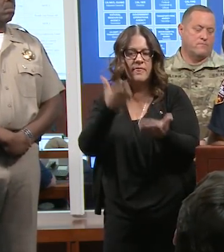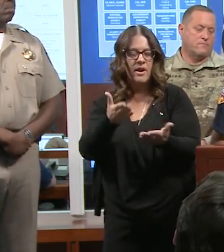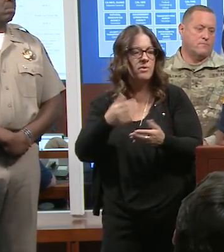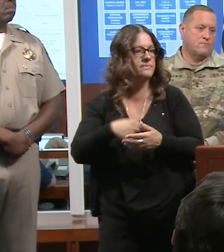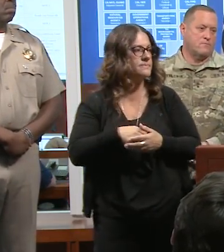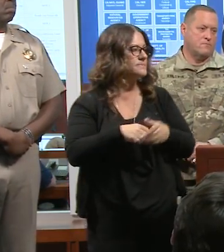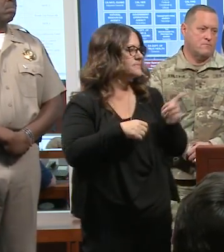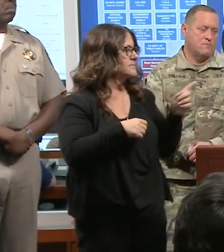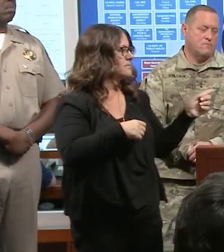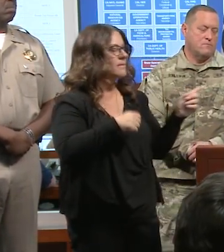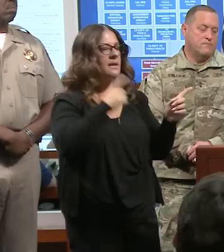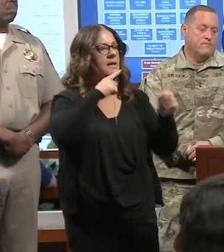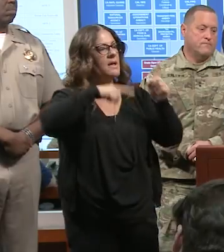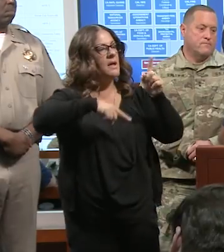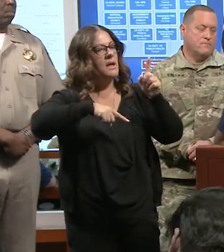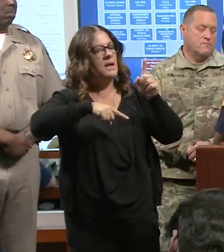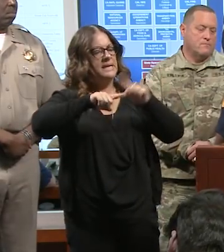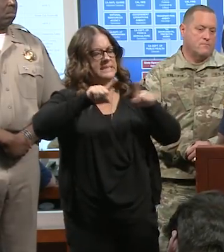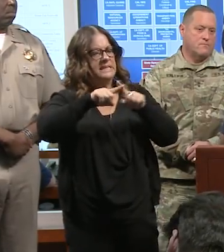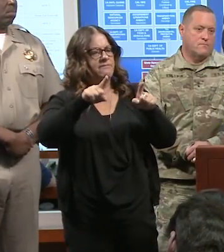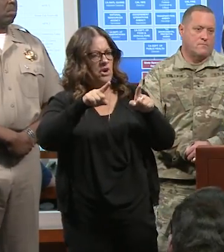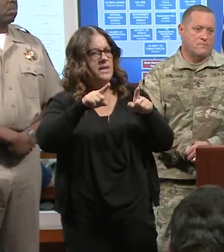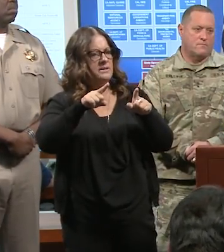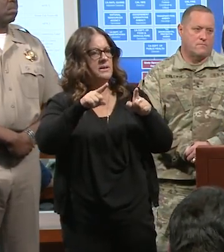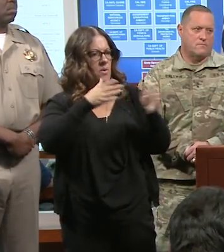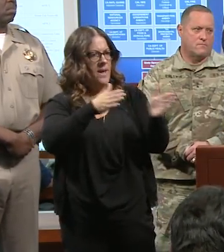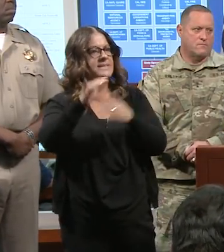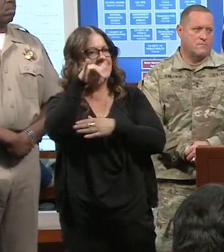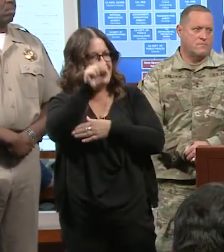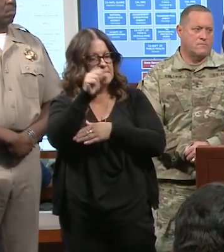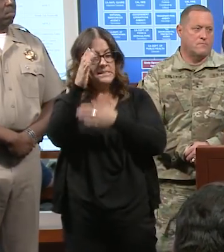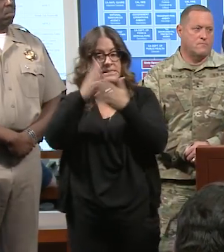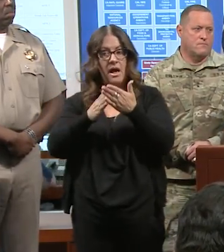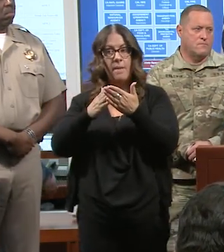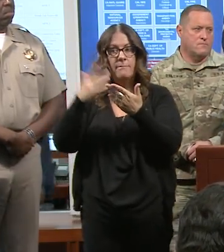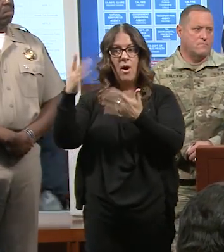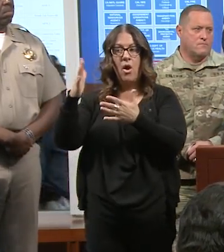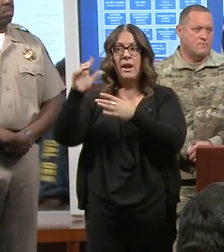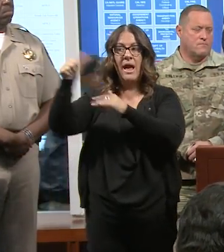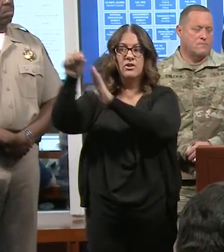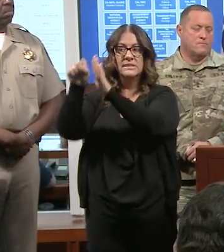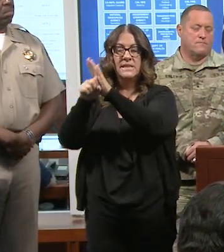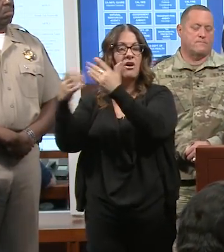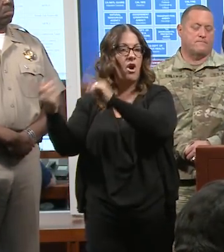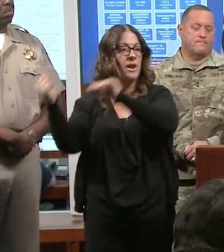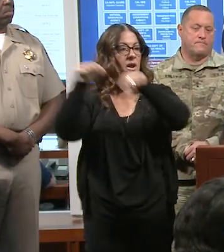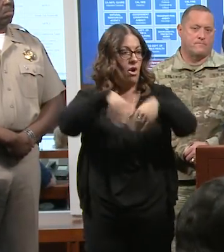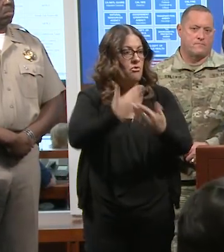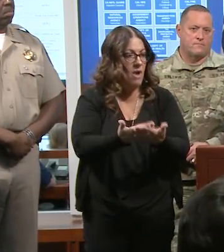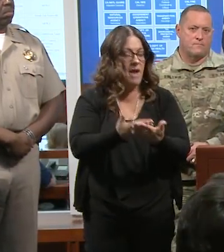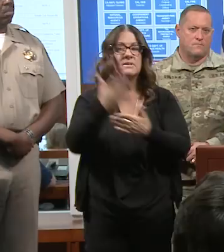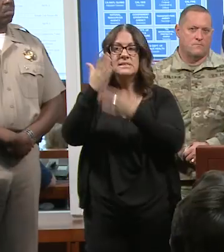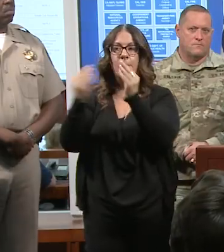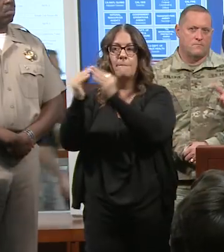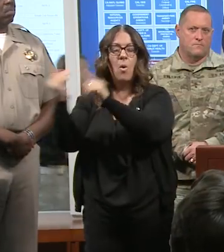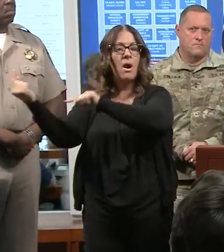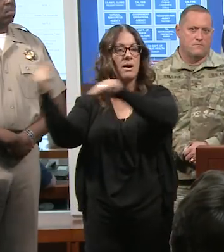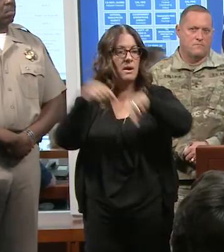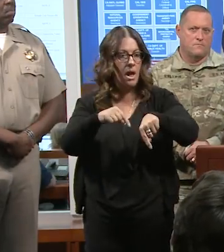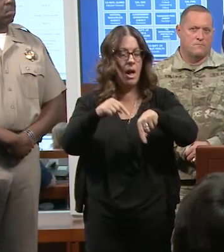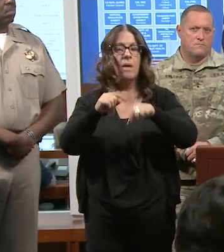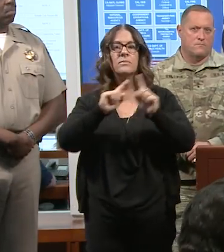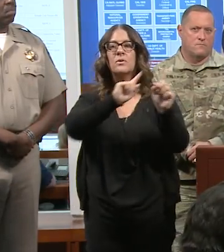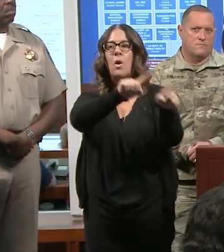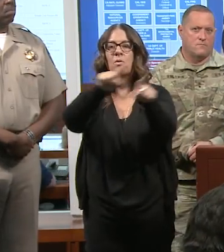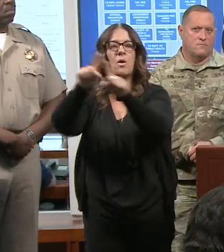absolutely. They're all in various stages of response. We already have some of those assets in the state and en route and actually assigned to incidents. We have